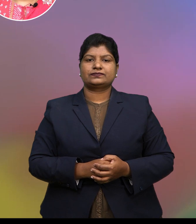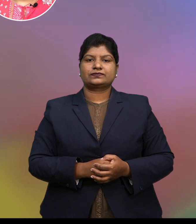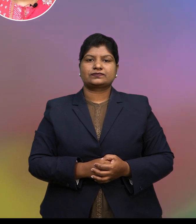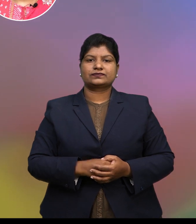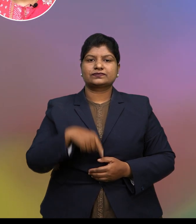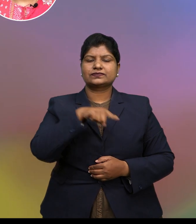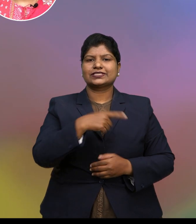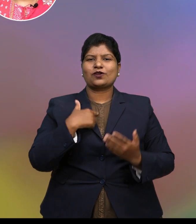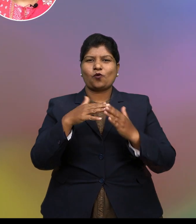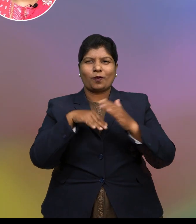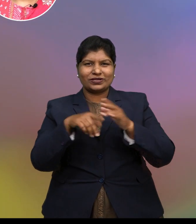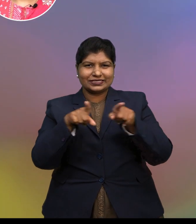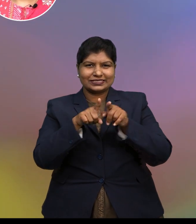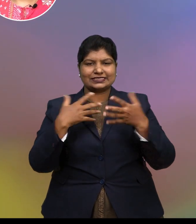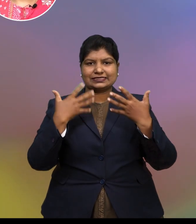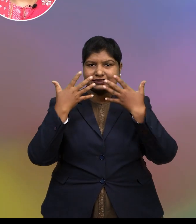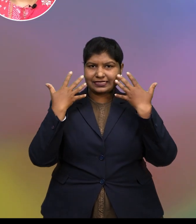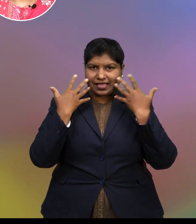for the domestic cat and dog,